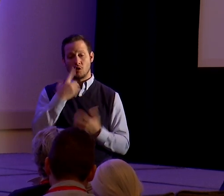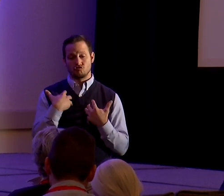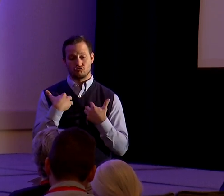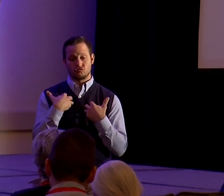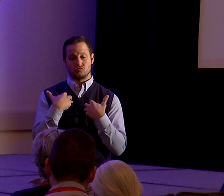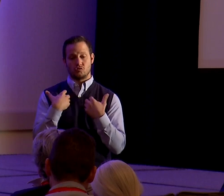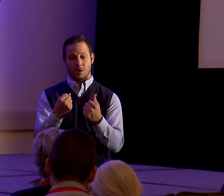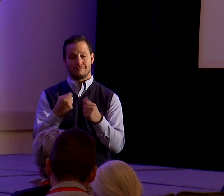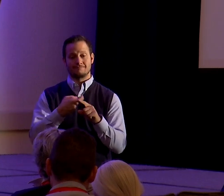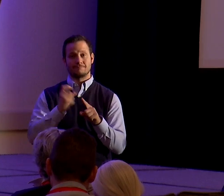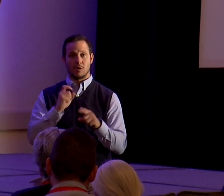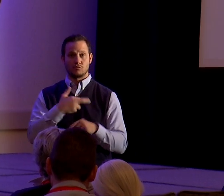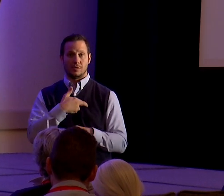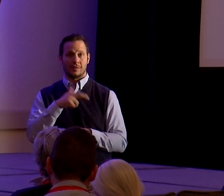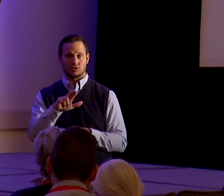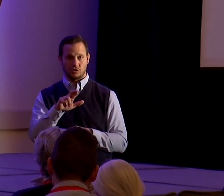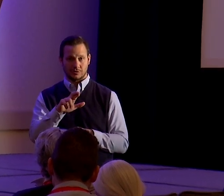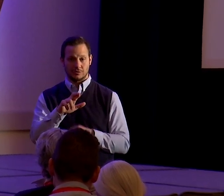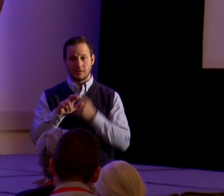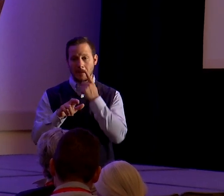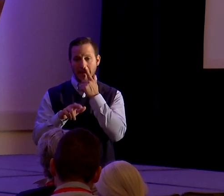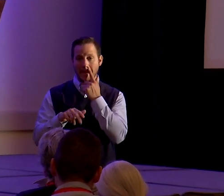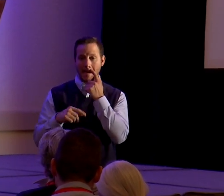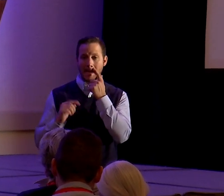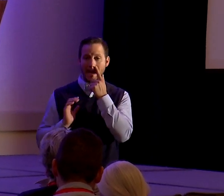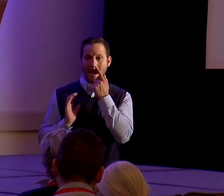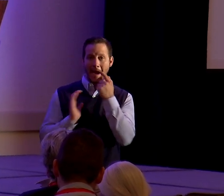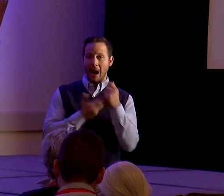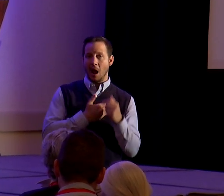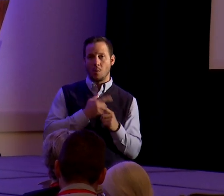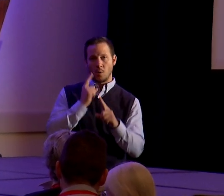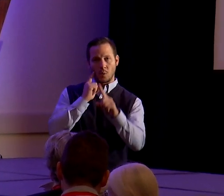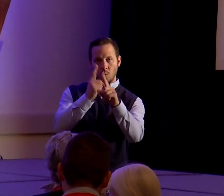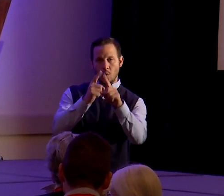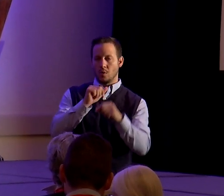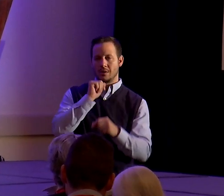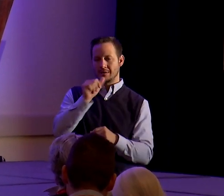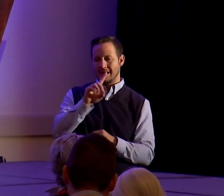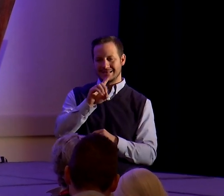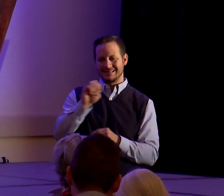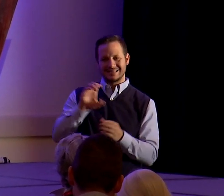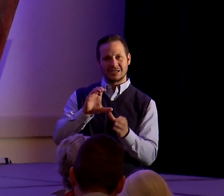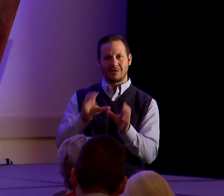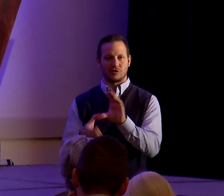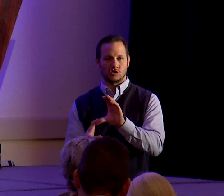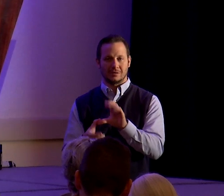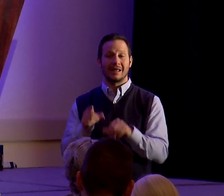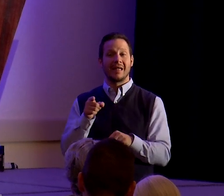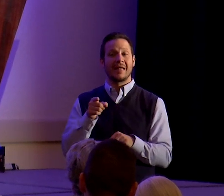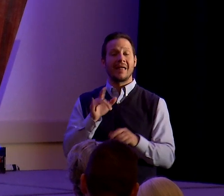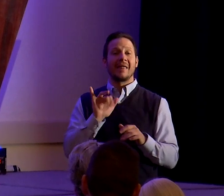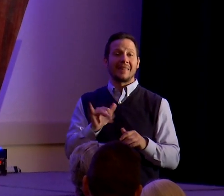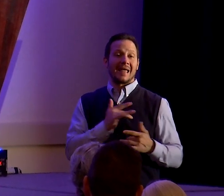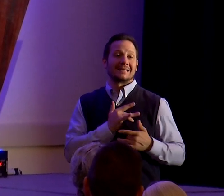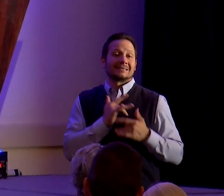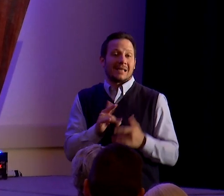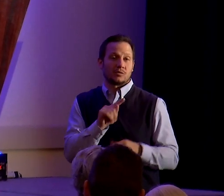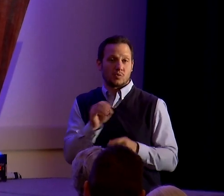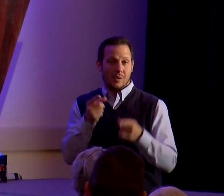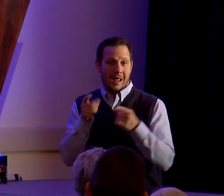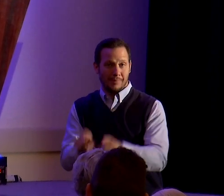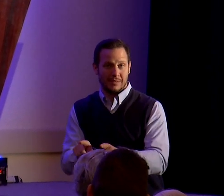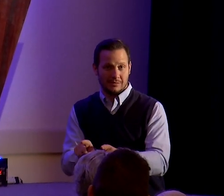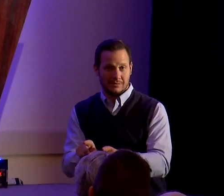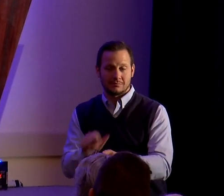atheist evangelical organization. Our goal is not deconversion. That tends to happen anyways. That is a bonus. That is not our